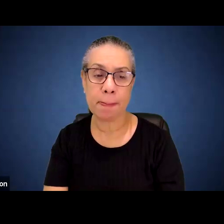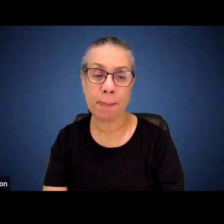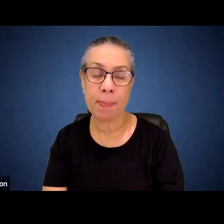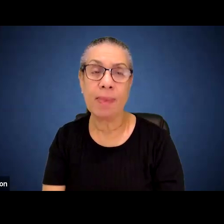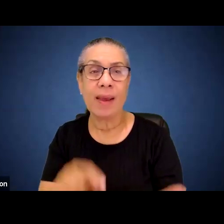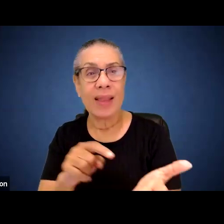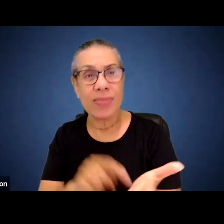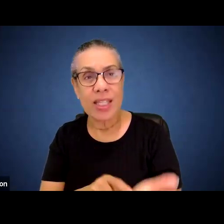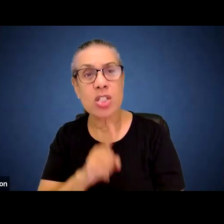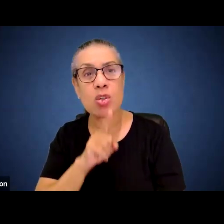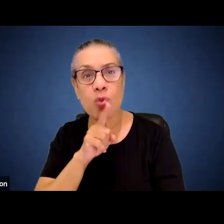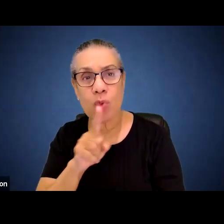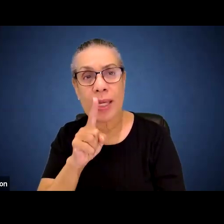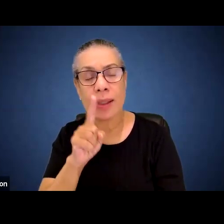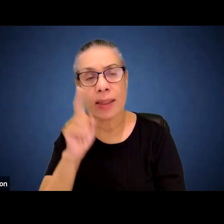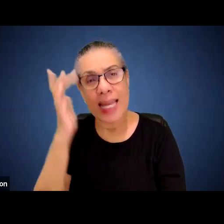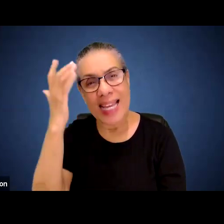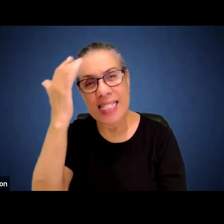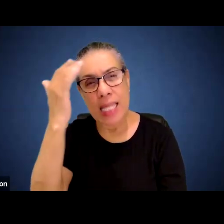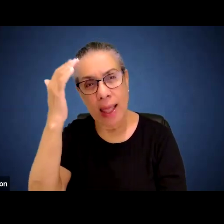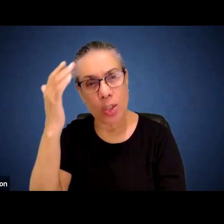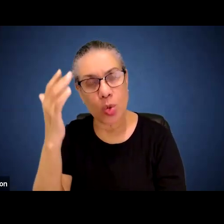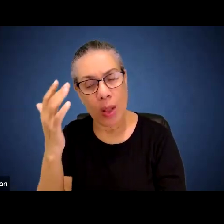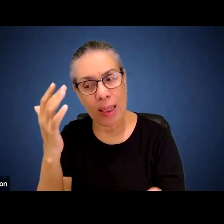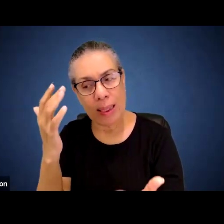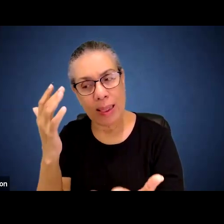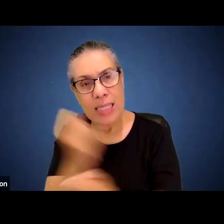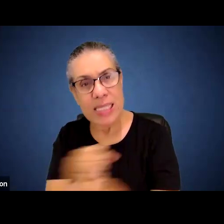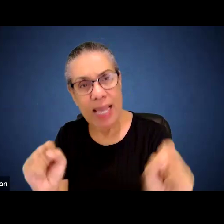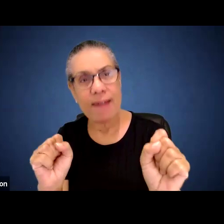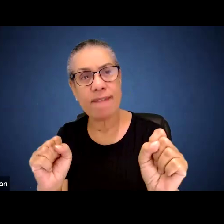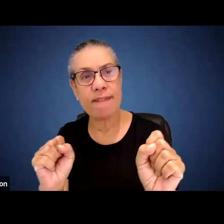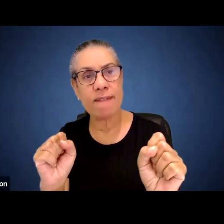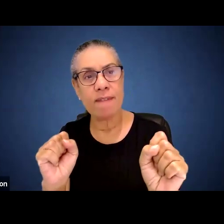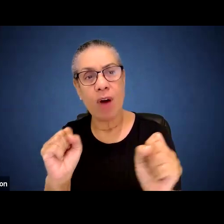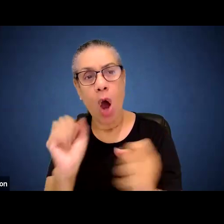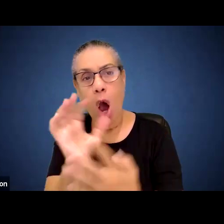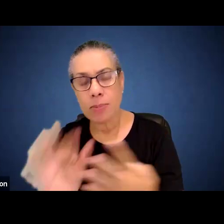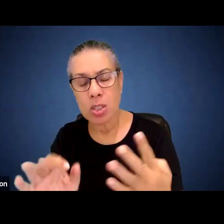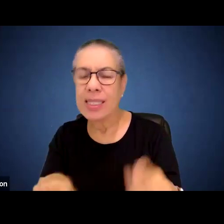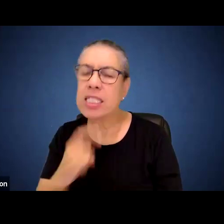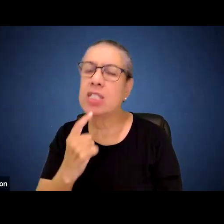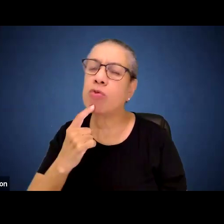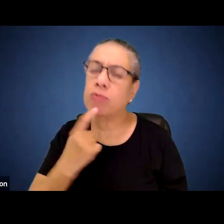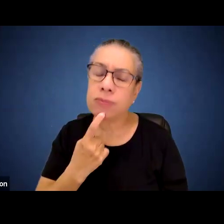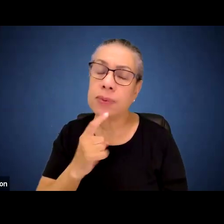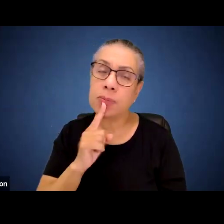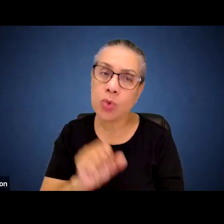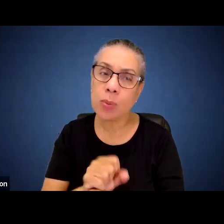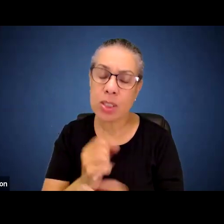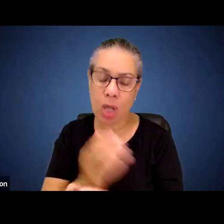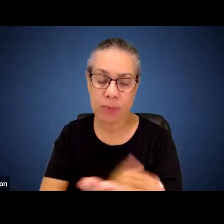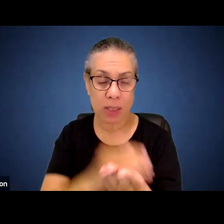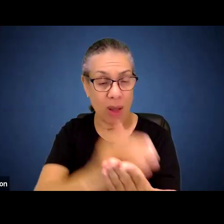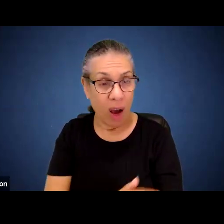honesty around like safe academic option. And I am curious, this is a real moment of this list,